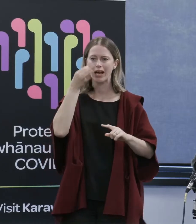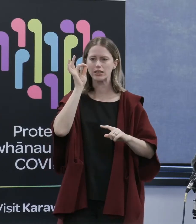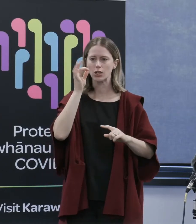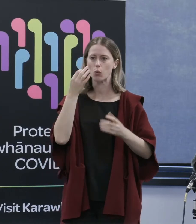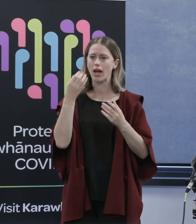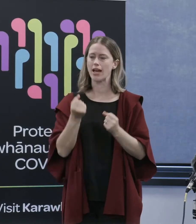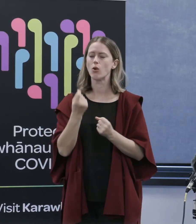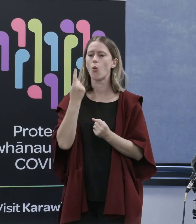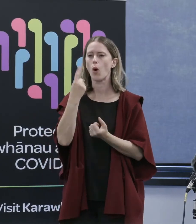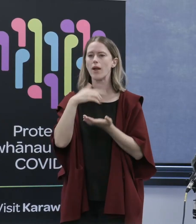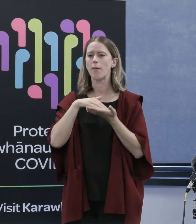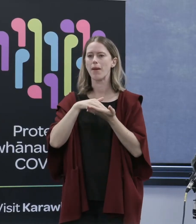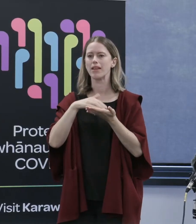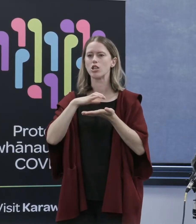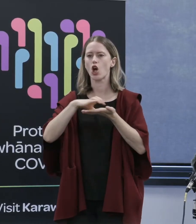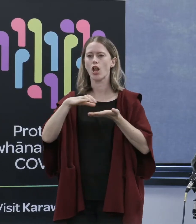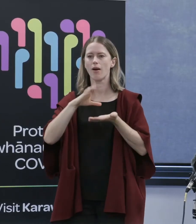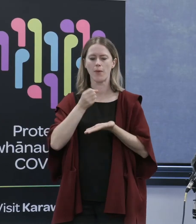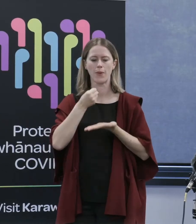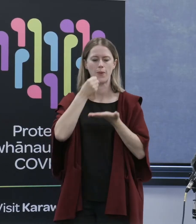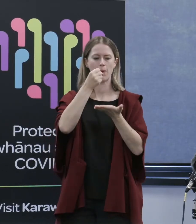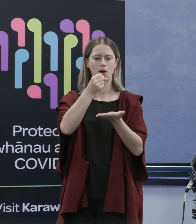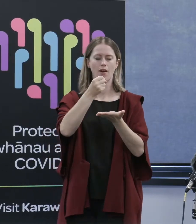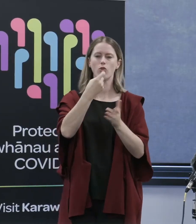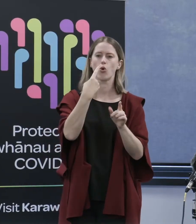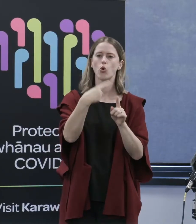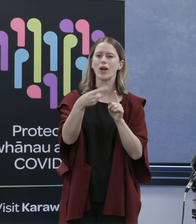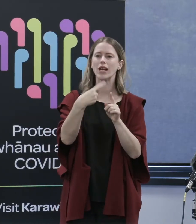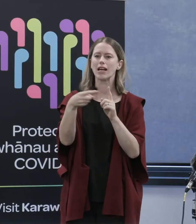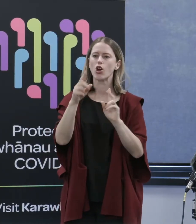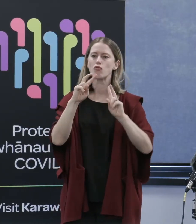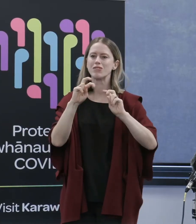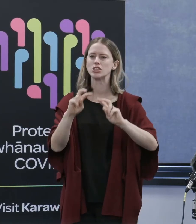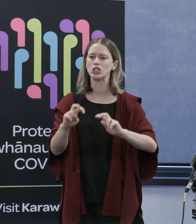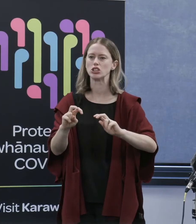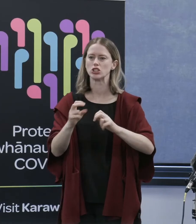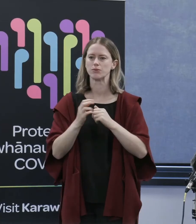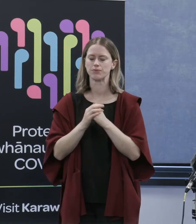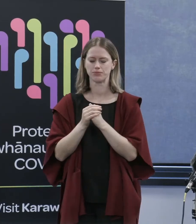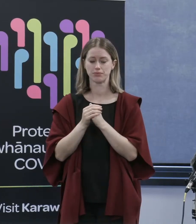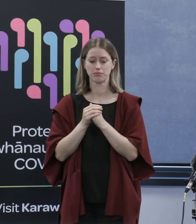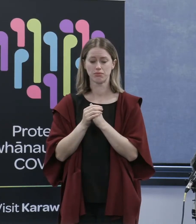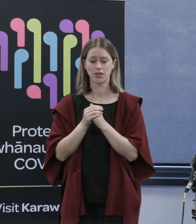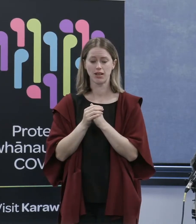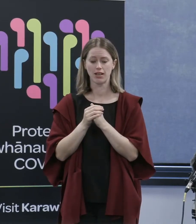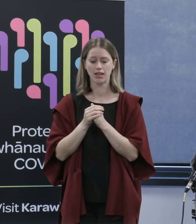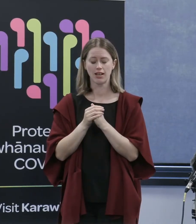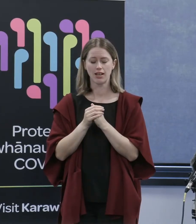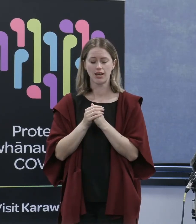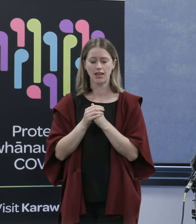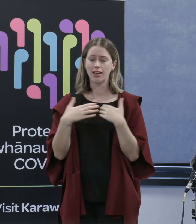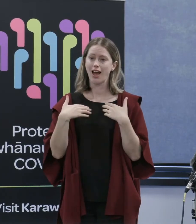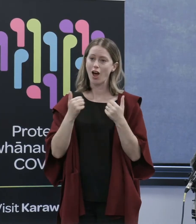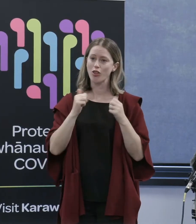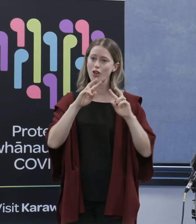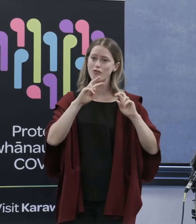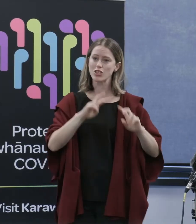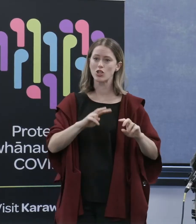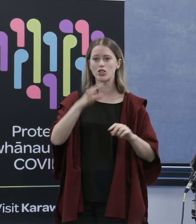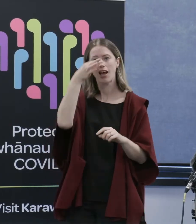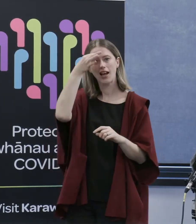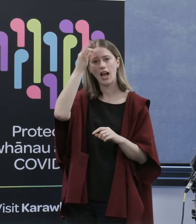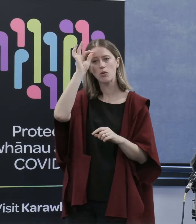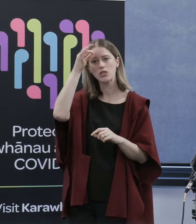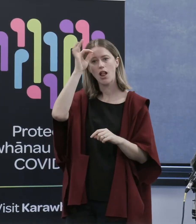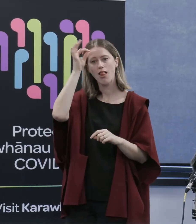$1 million pool of funding for rapid response research, and we were delighted when the Health Research Council